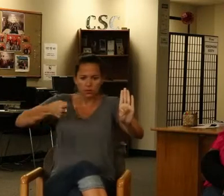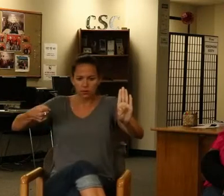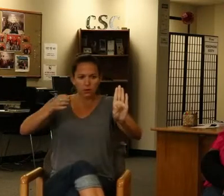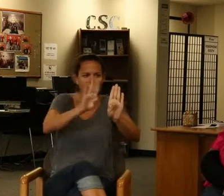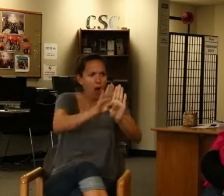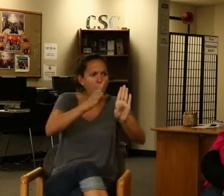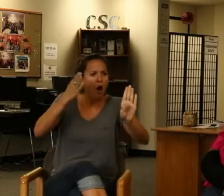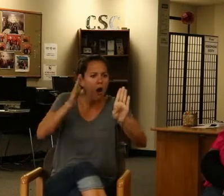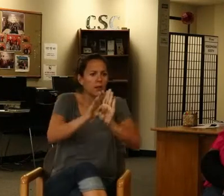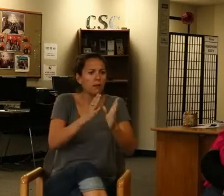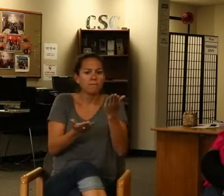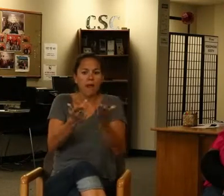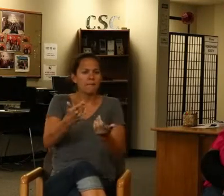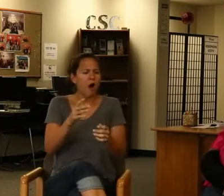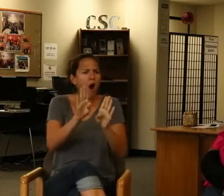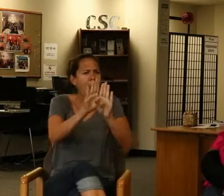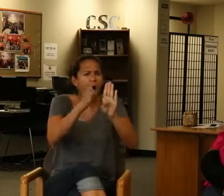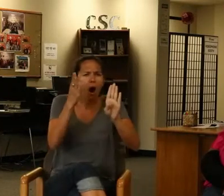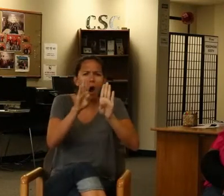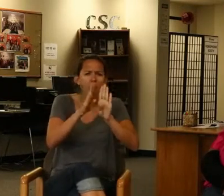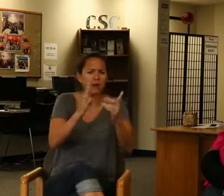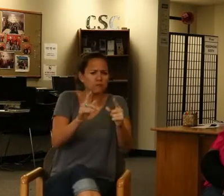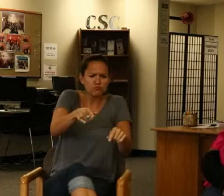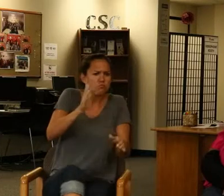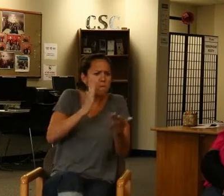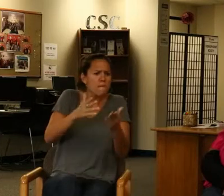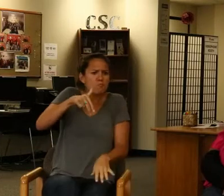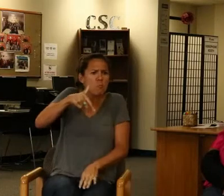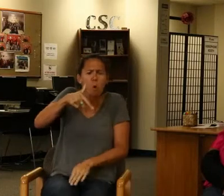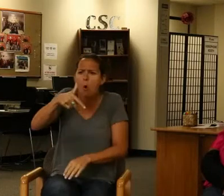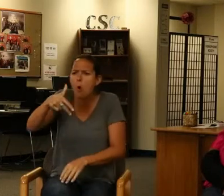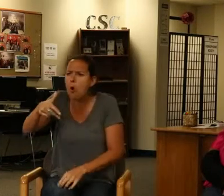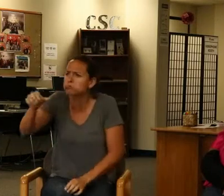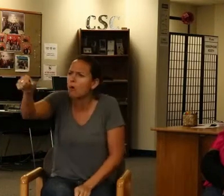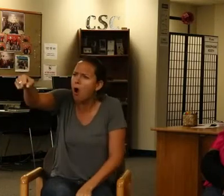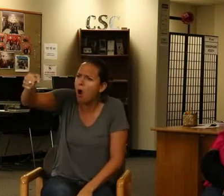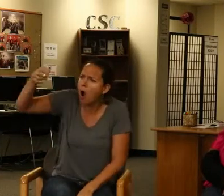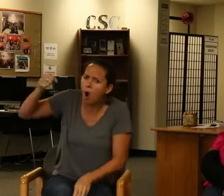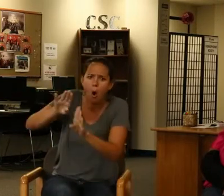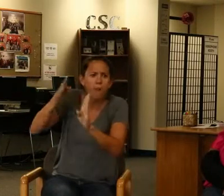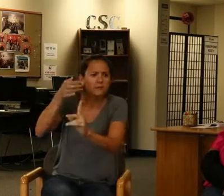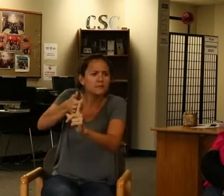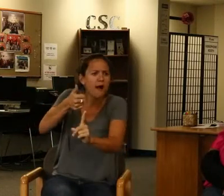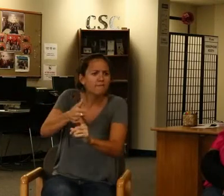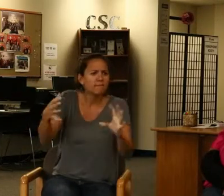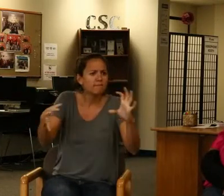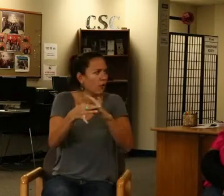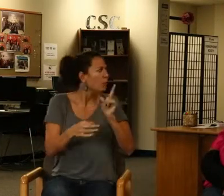it moving. You can pull the handle. You can open the door. Maybe, he'll see the door. Maybe he'll walk over to a door and open it himself.